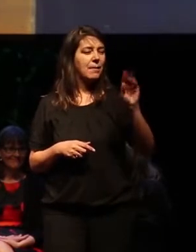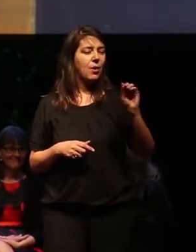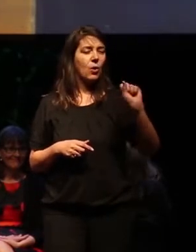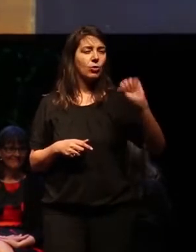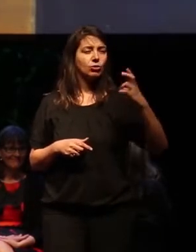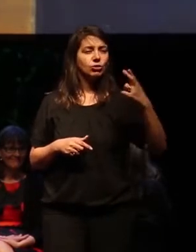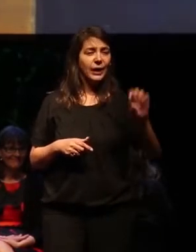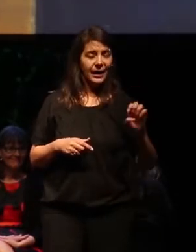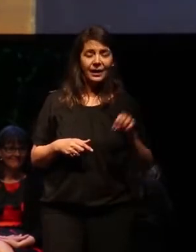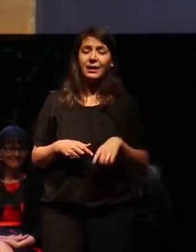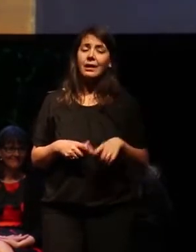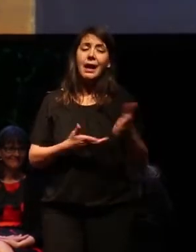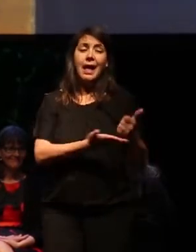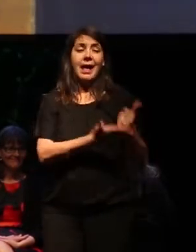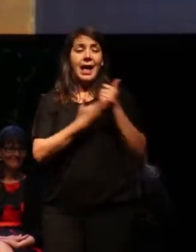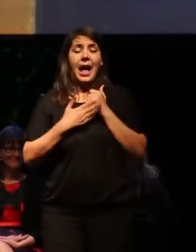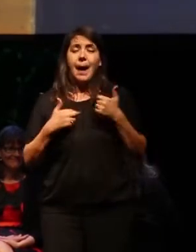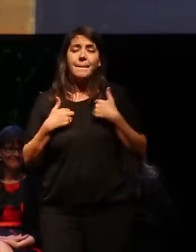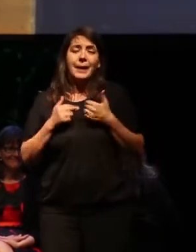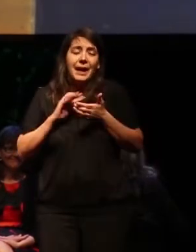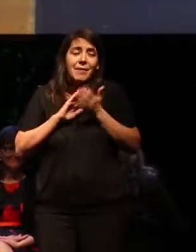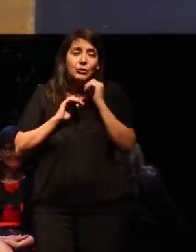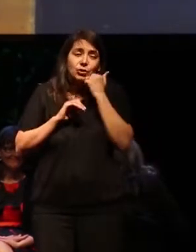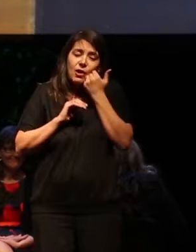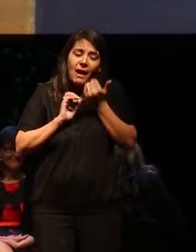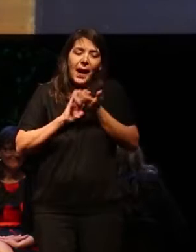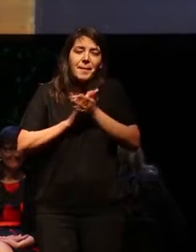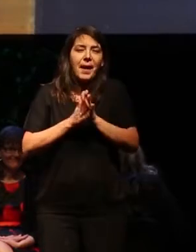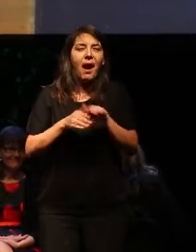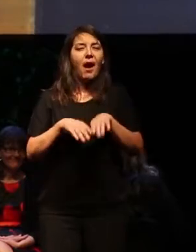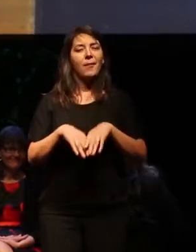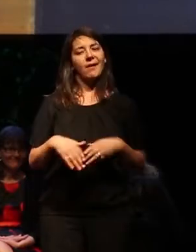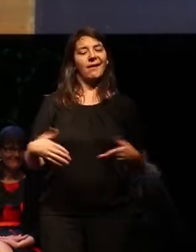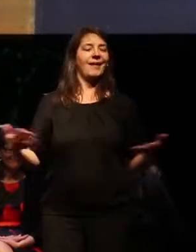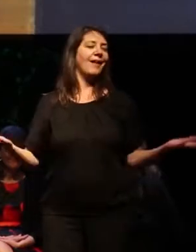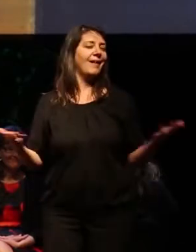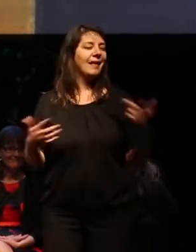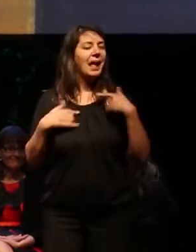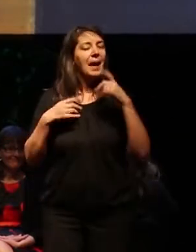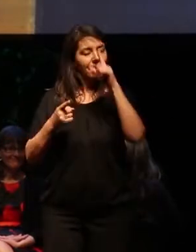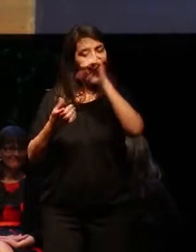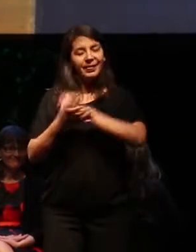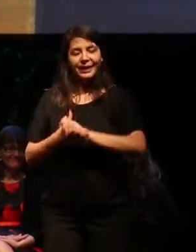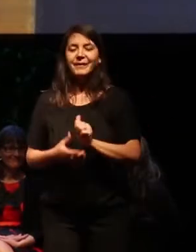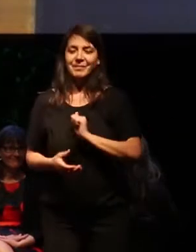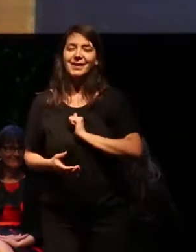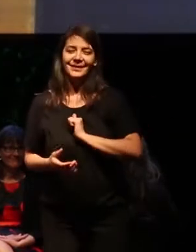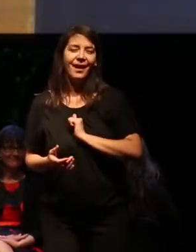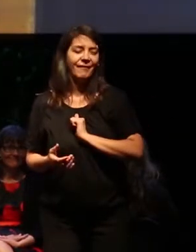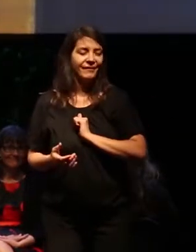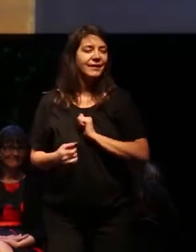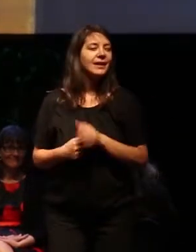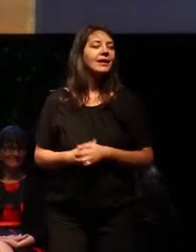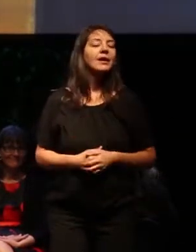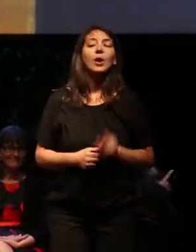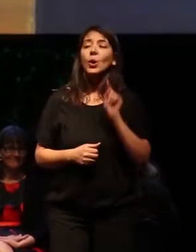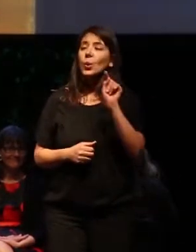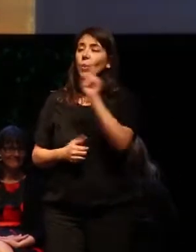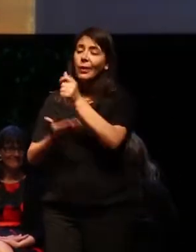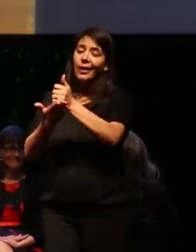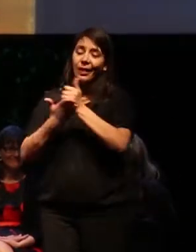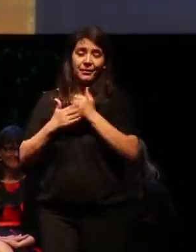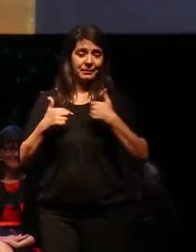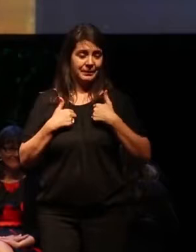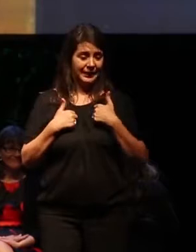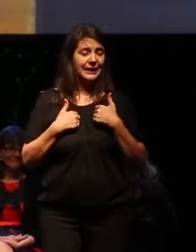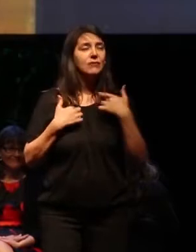me slowly come out of the shell and believe in myself again. You all made